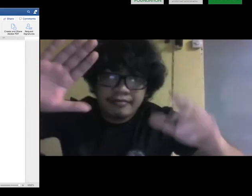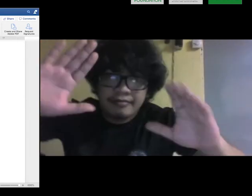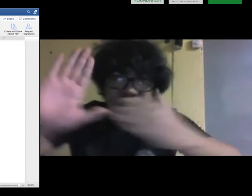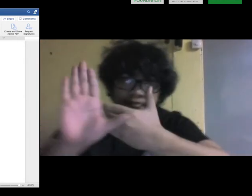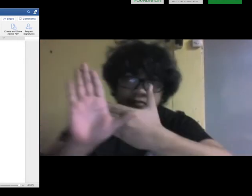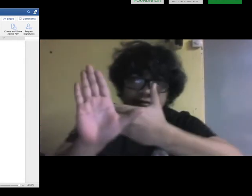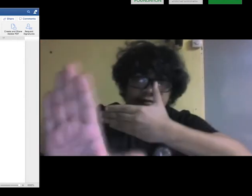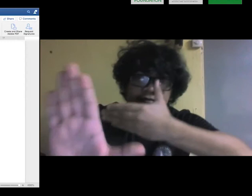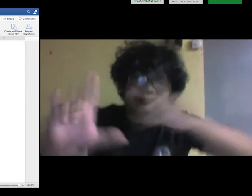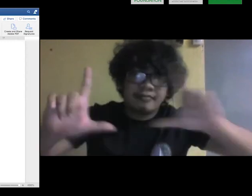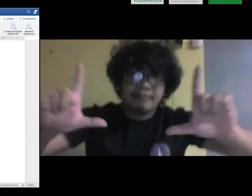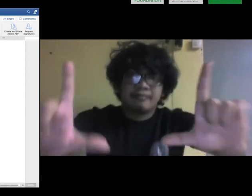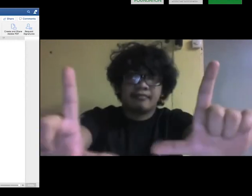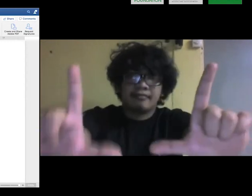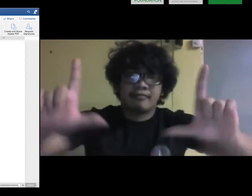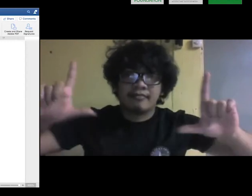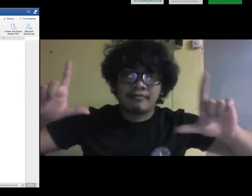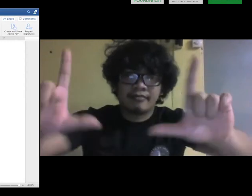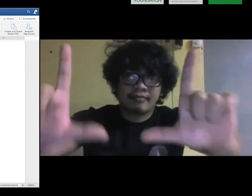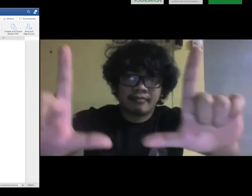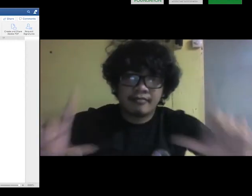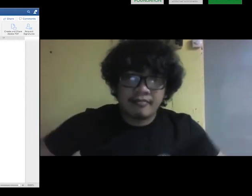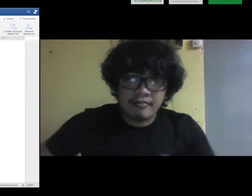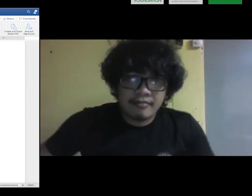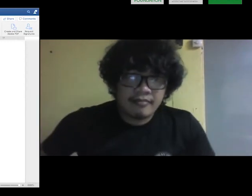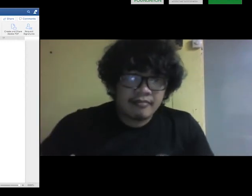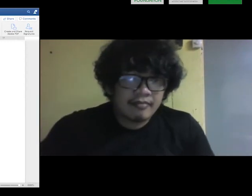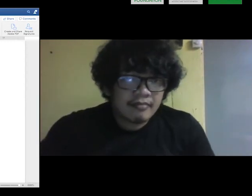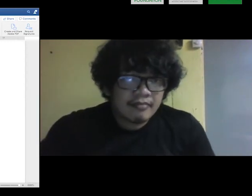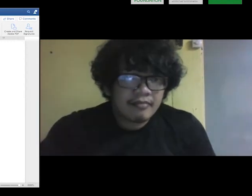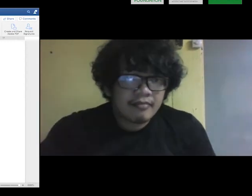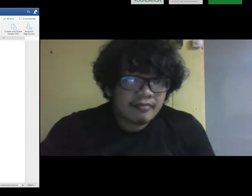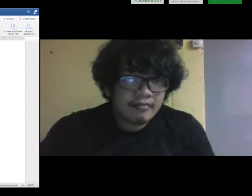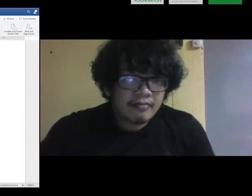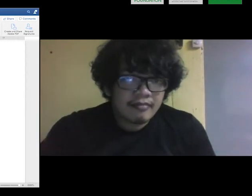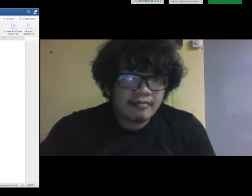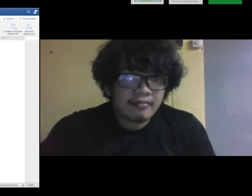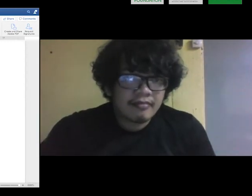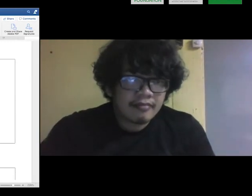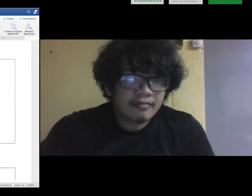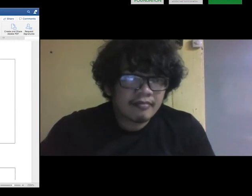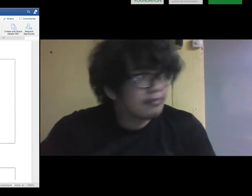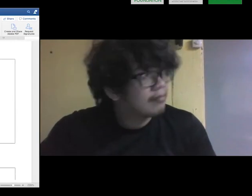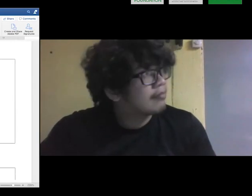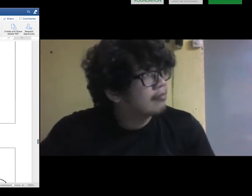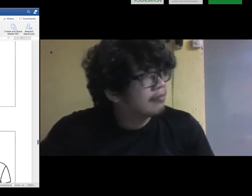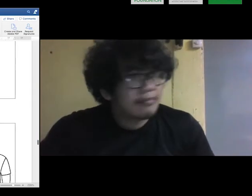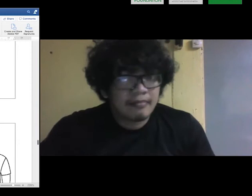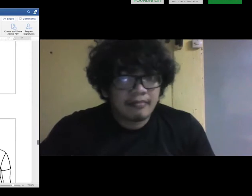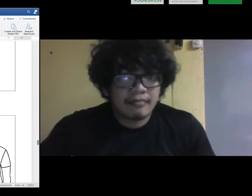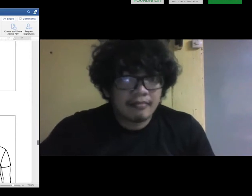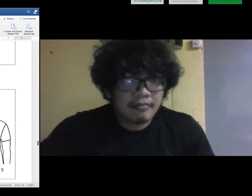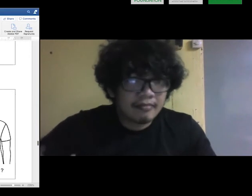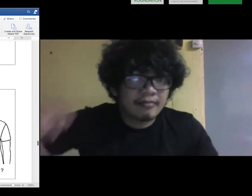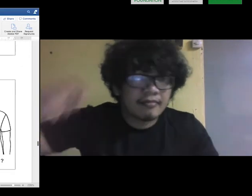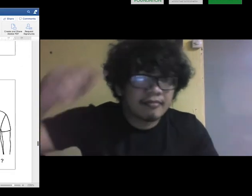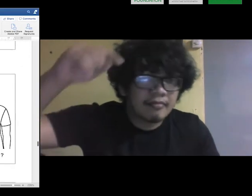part. Well, the head movement is the Mhm. shaking of the no, Yeah.